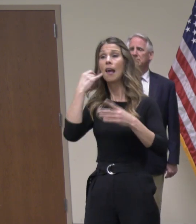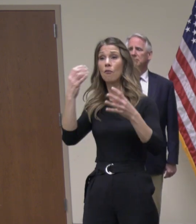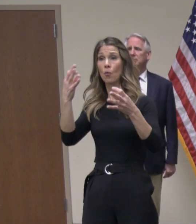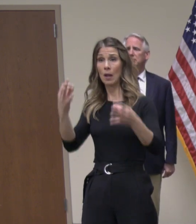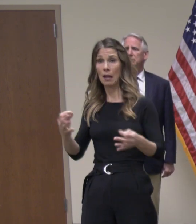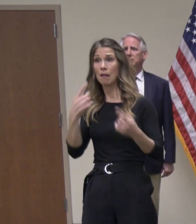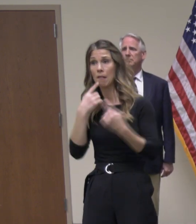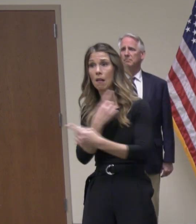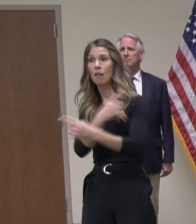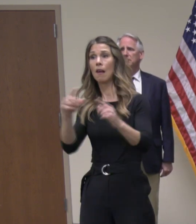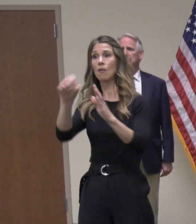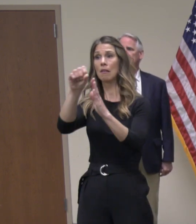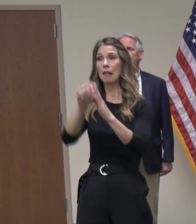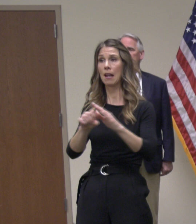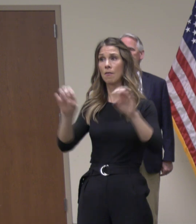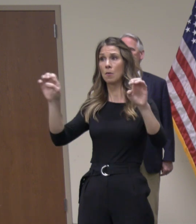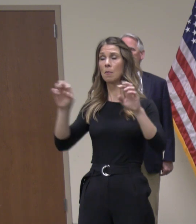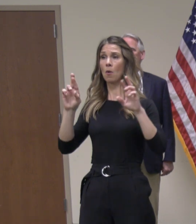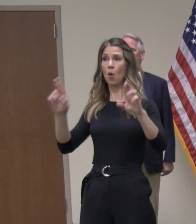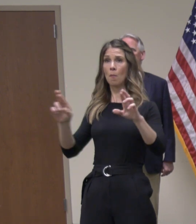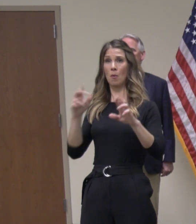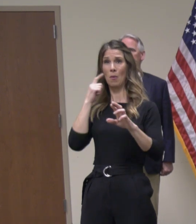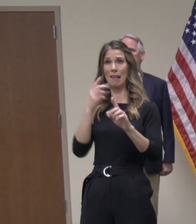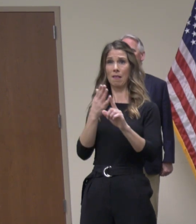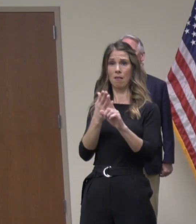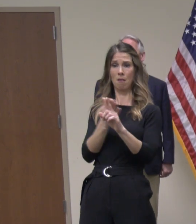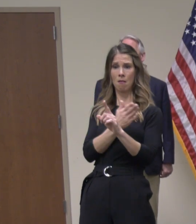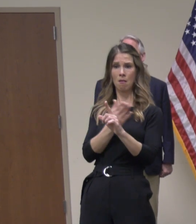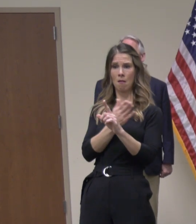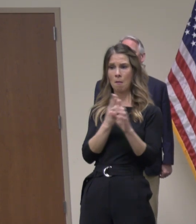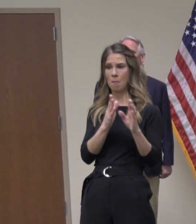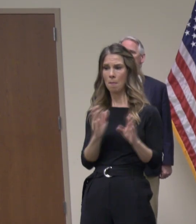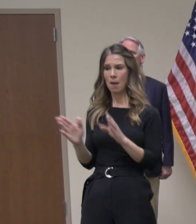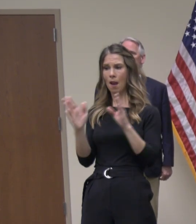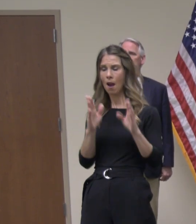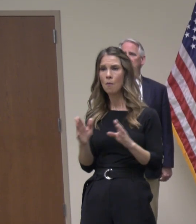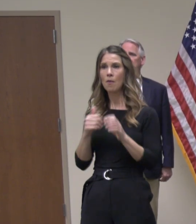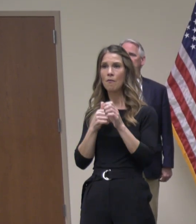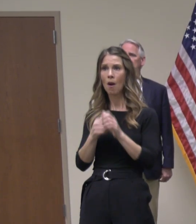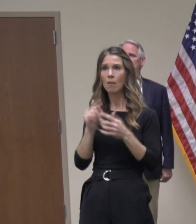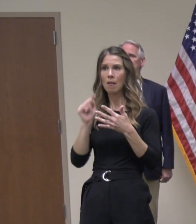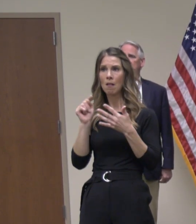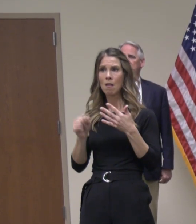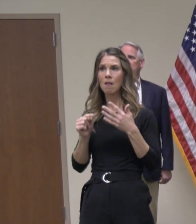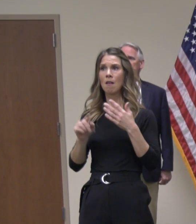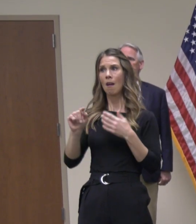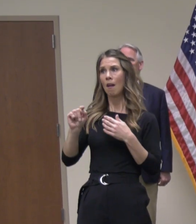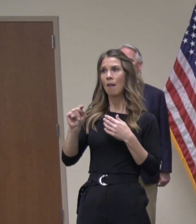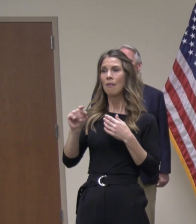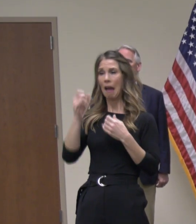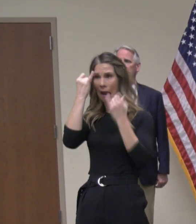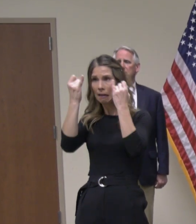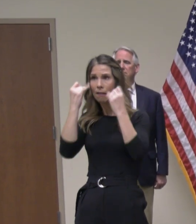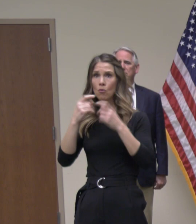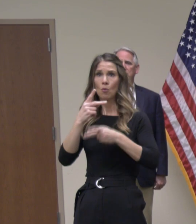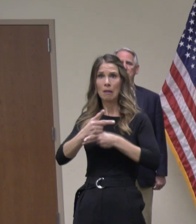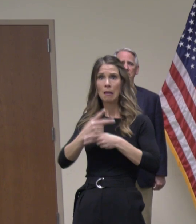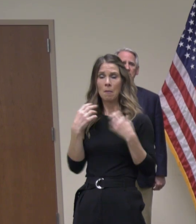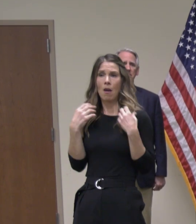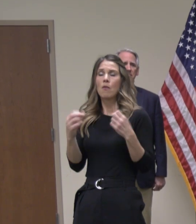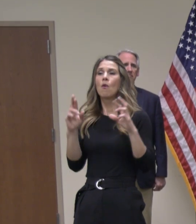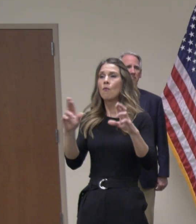emergency, and we are all hopeful that with all the precautions that the county has taken and the residents are taking, that that will not happen.